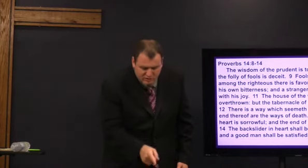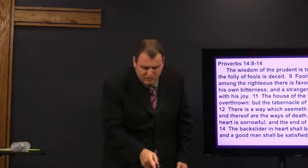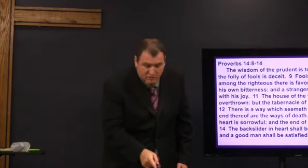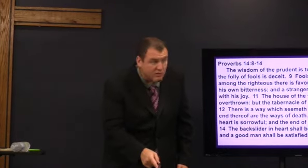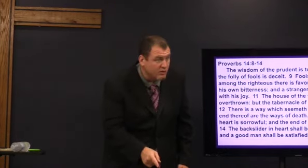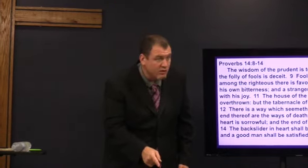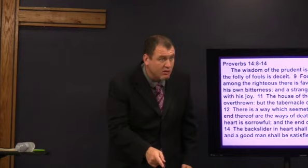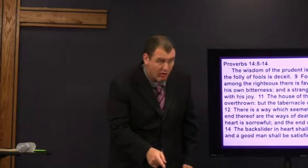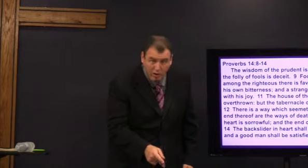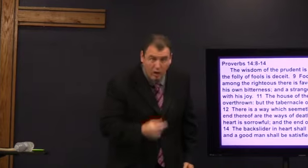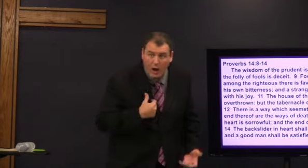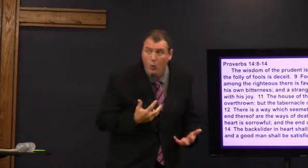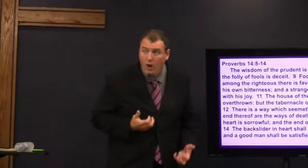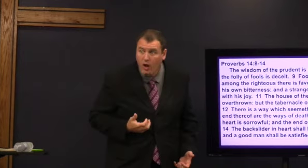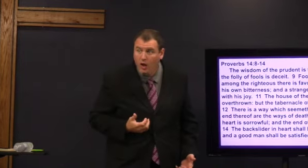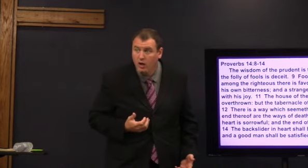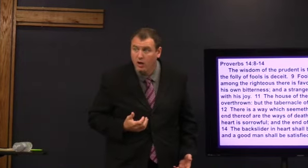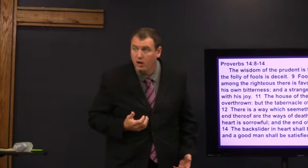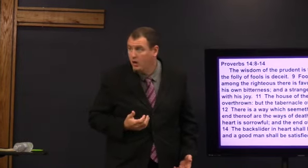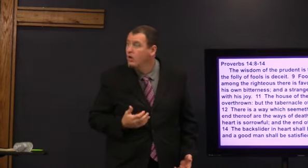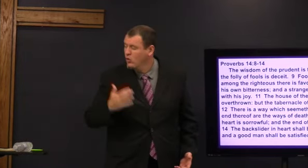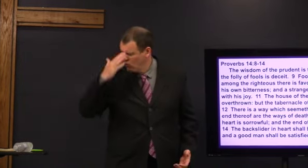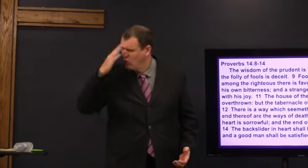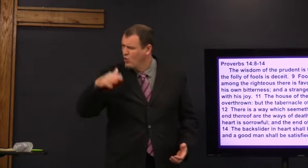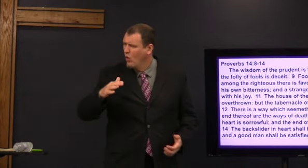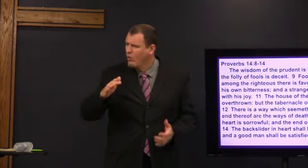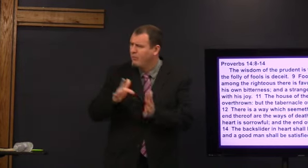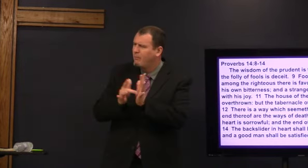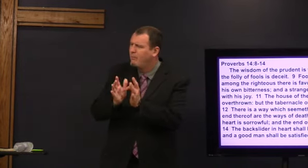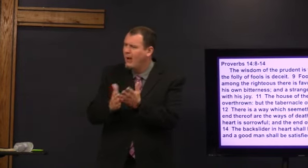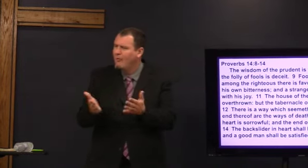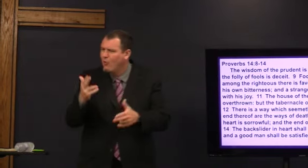want him to say, you're my favorite.